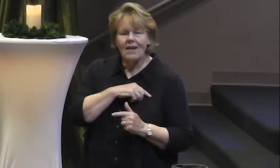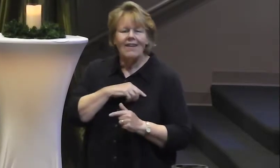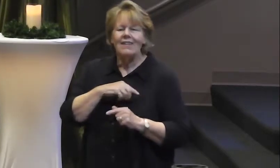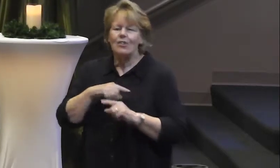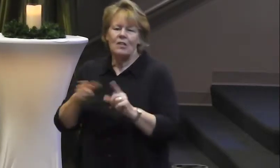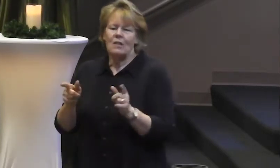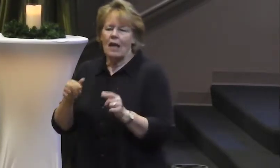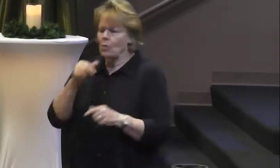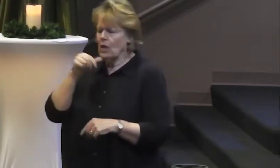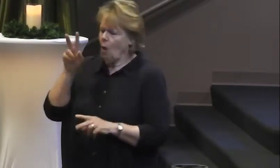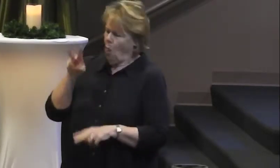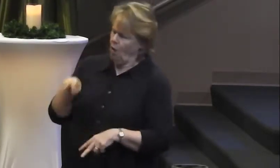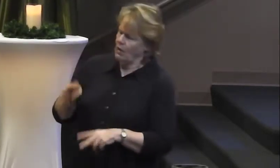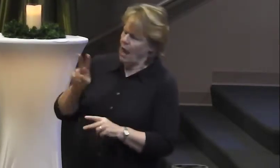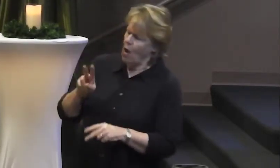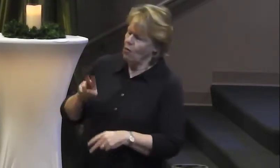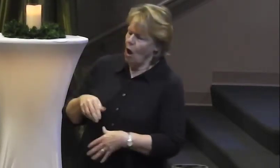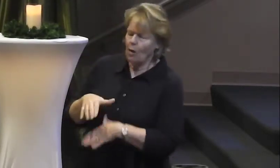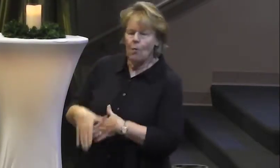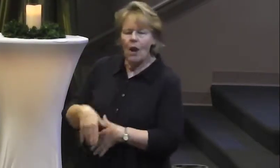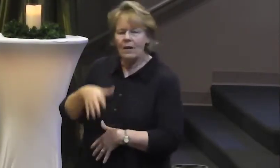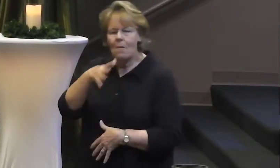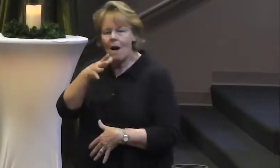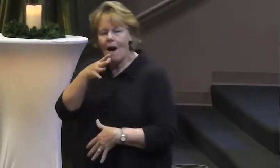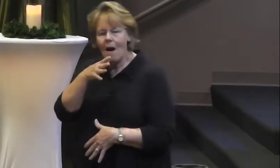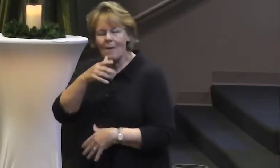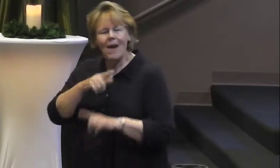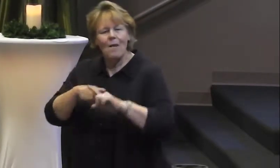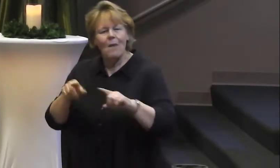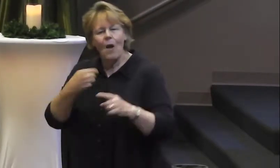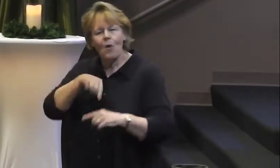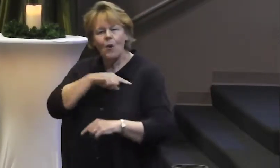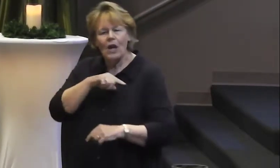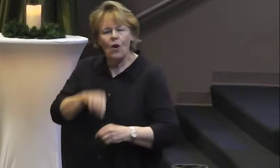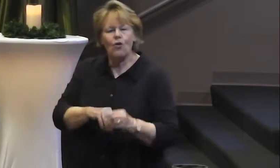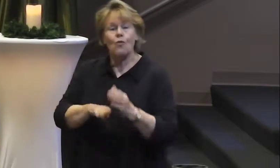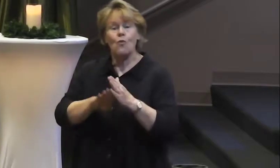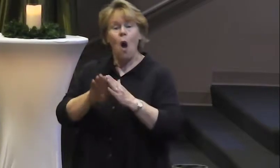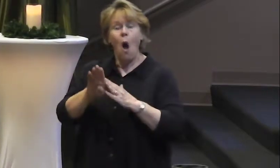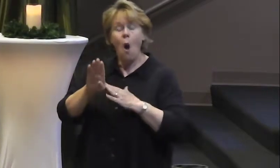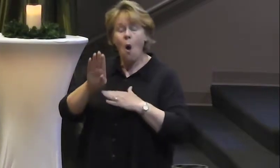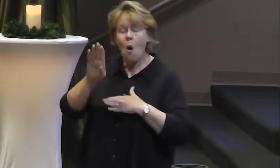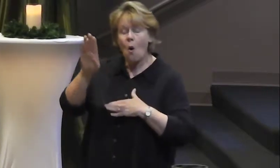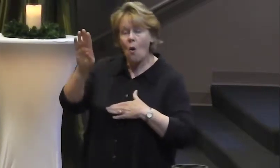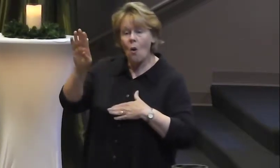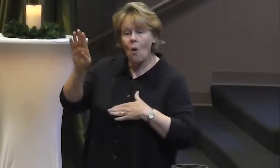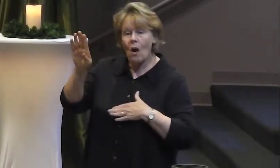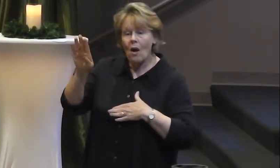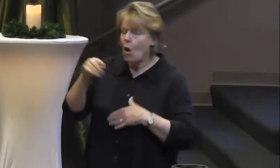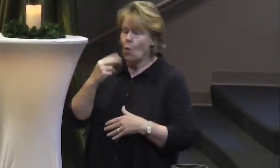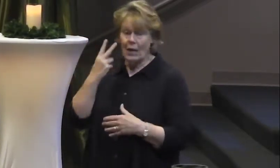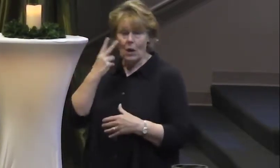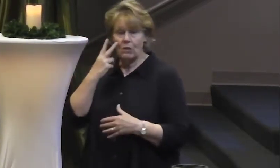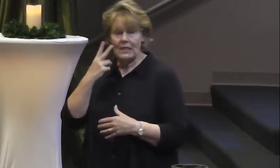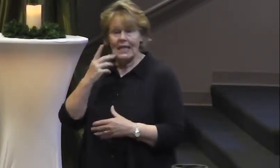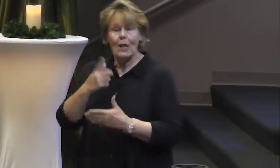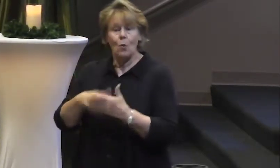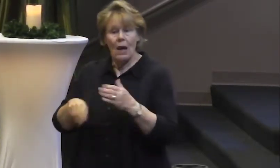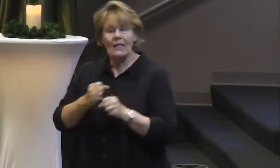mother. We are enlarged into waiting. We, of course, don't see what is enlarging us. But the longer